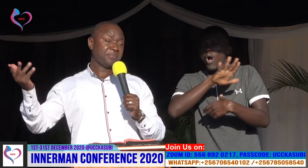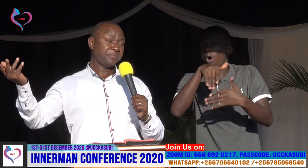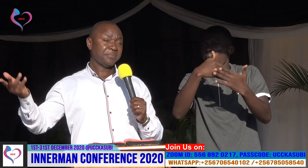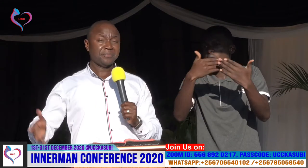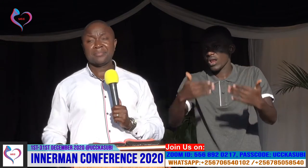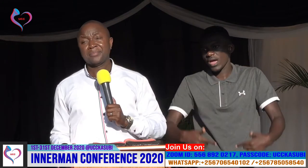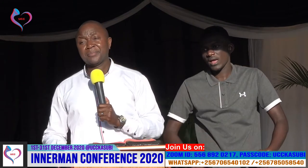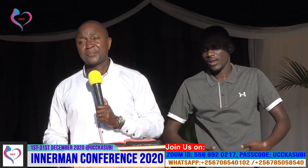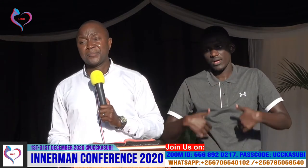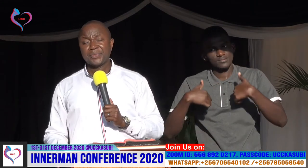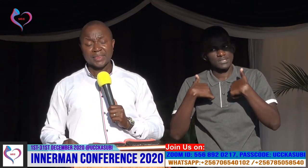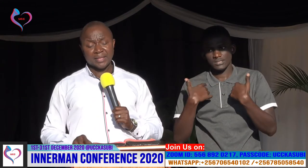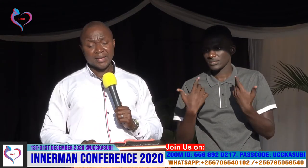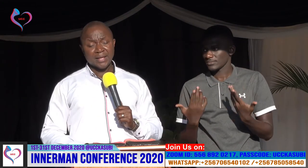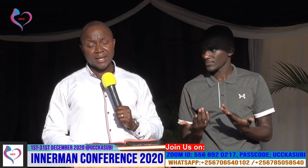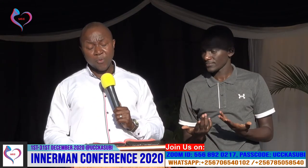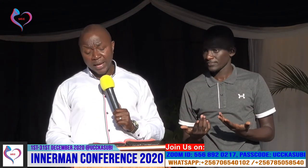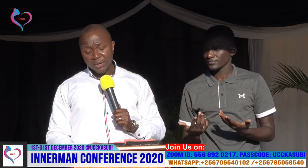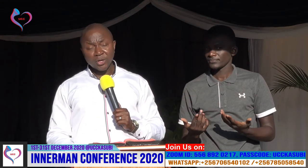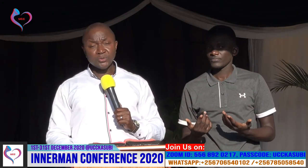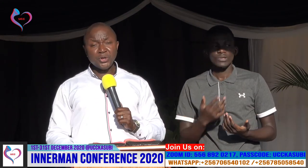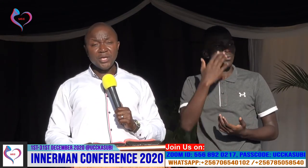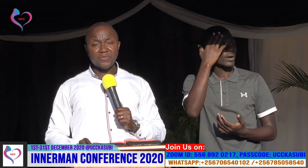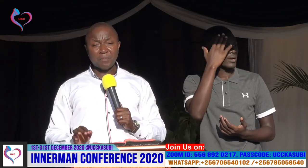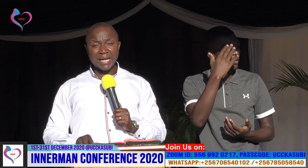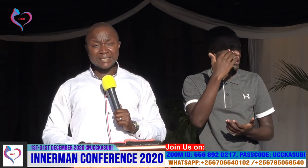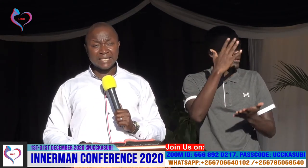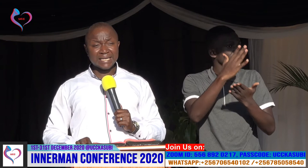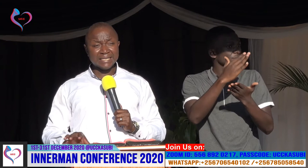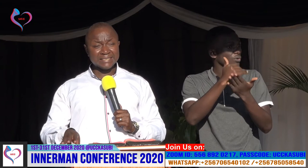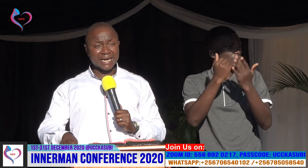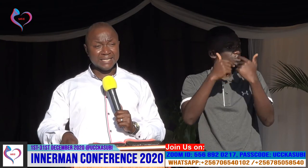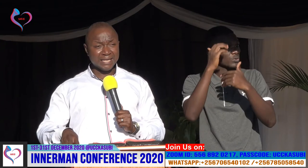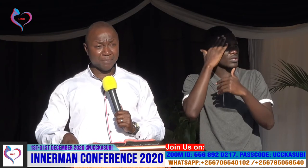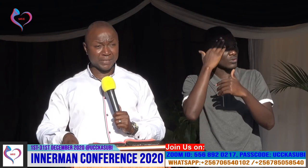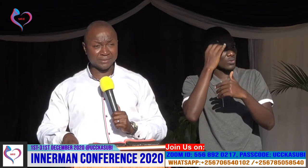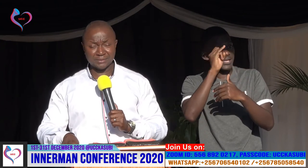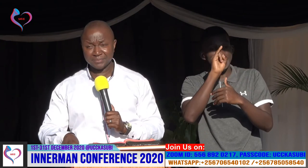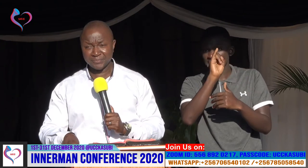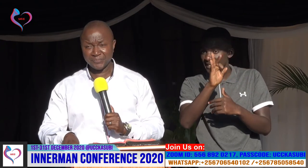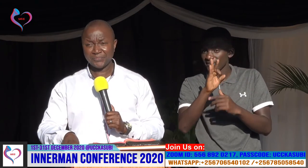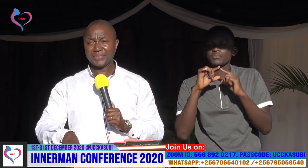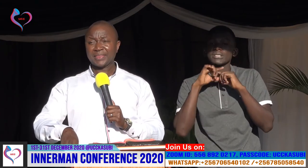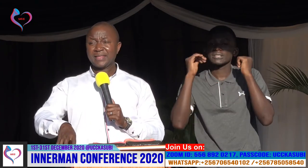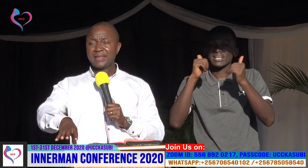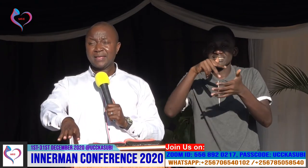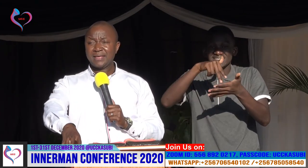lifetime. Why? Because we know if the pastors can stand in their